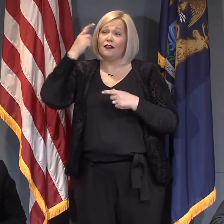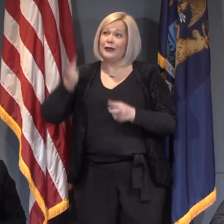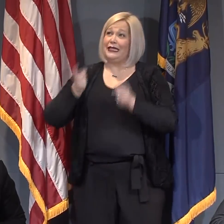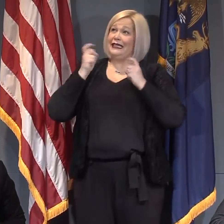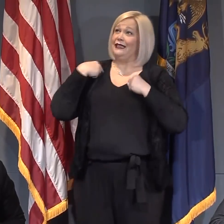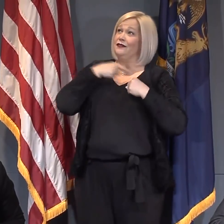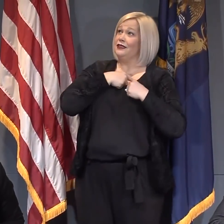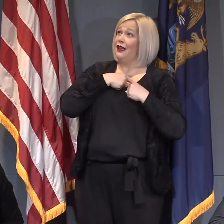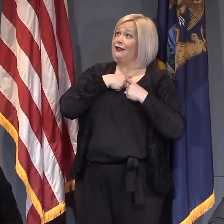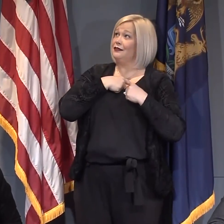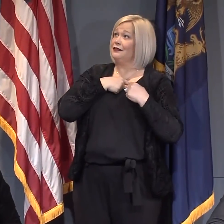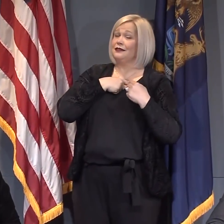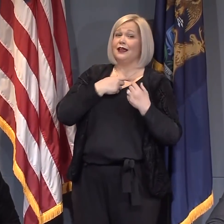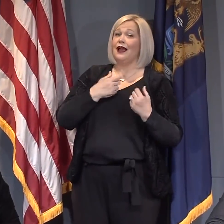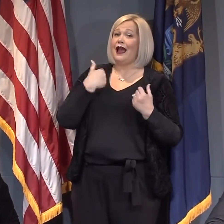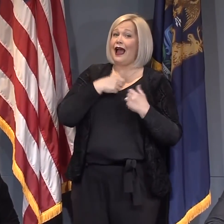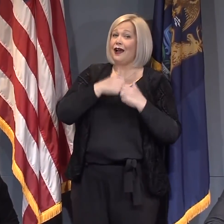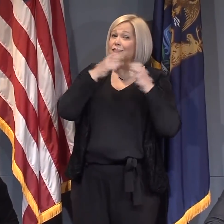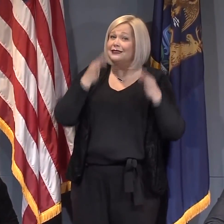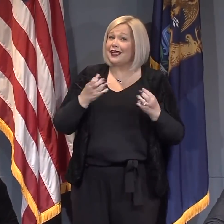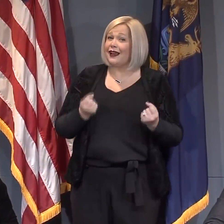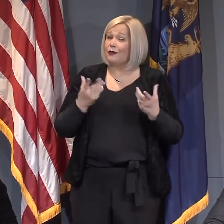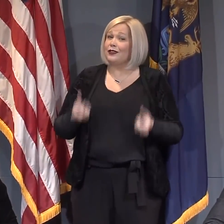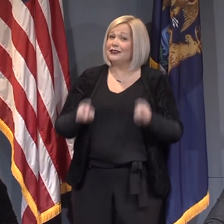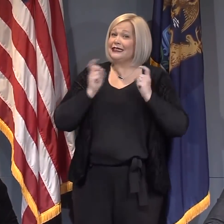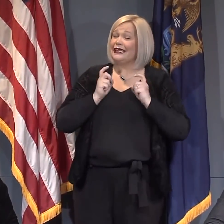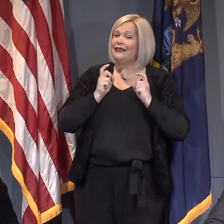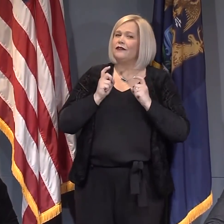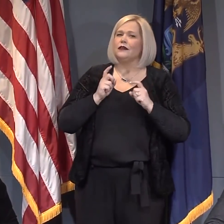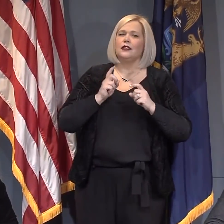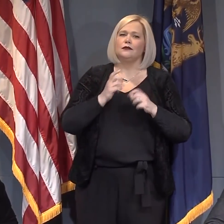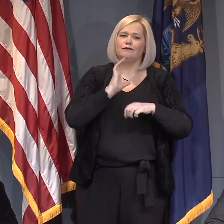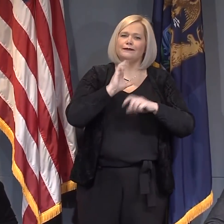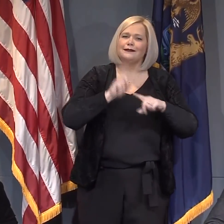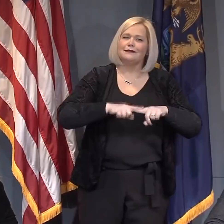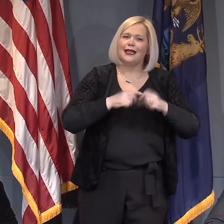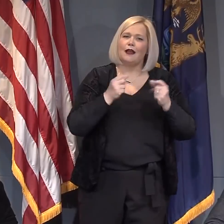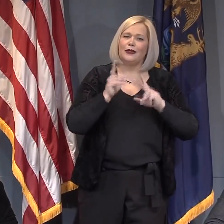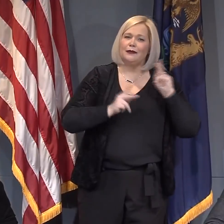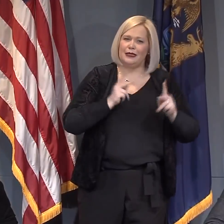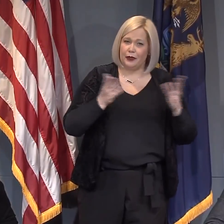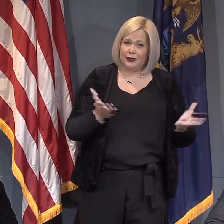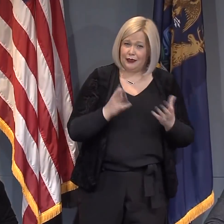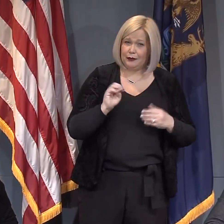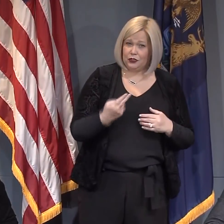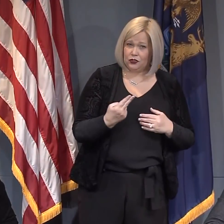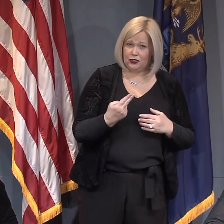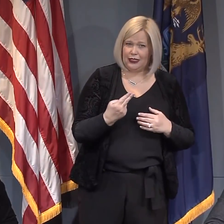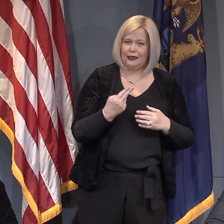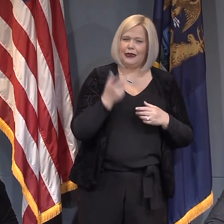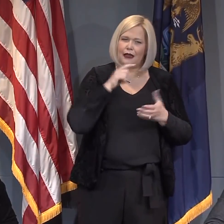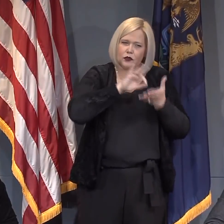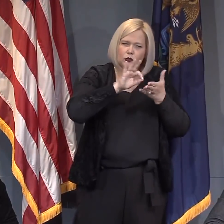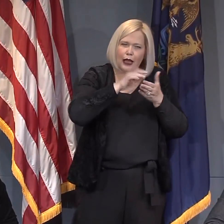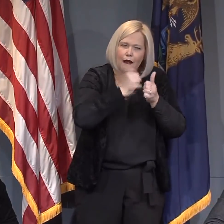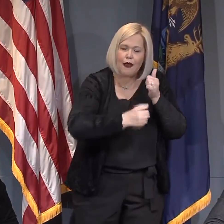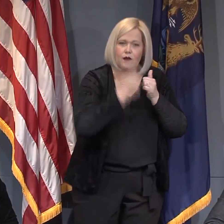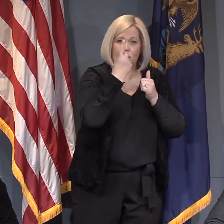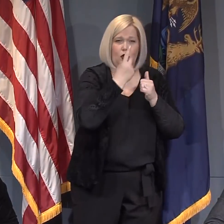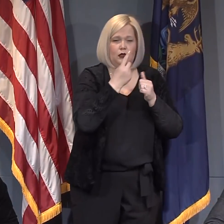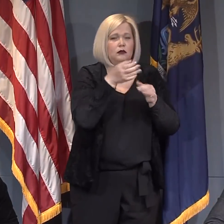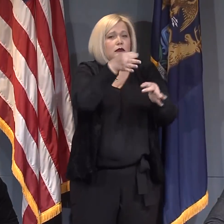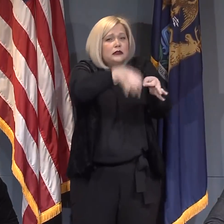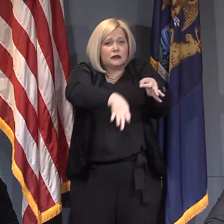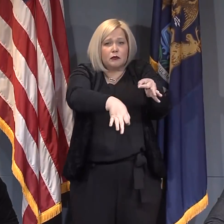many people live in Michigan. So we all need to make sure that we get counted right now. It's simple and you can complete it online. And for